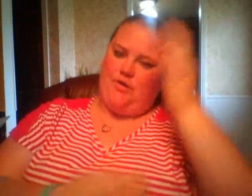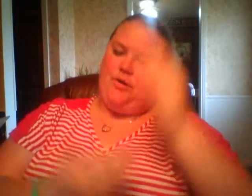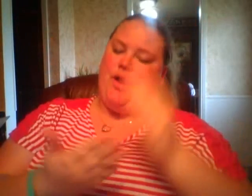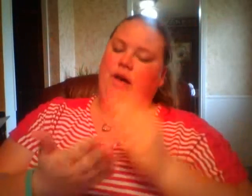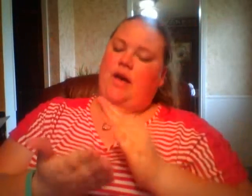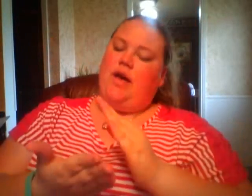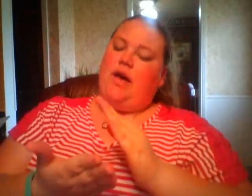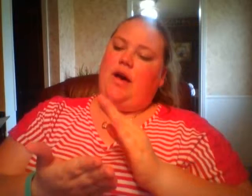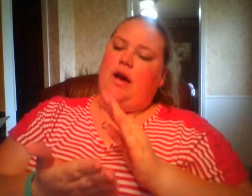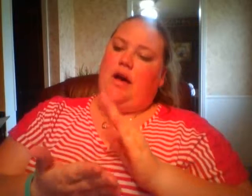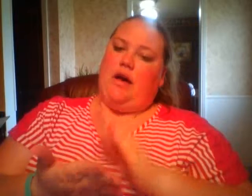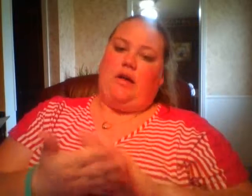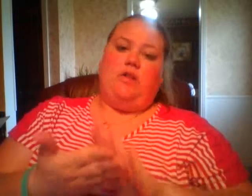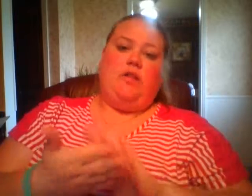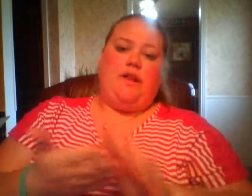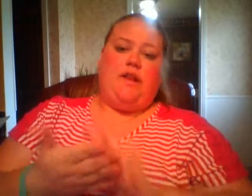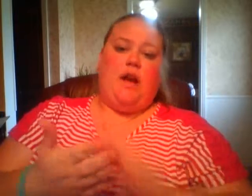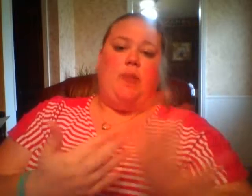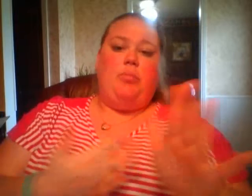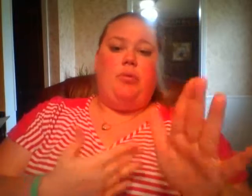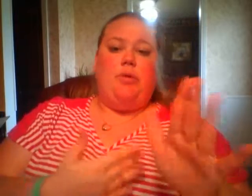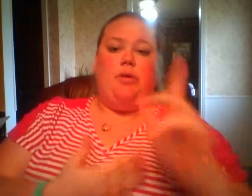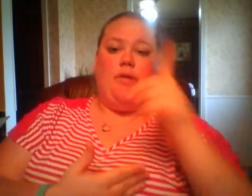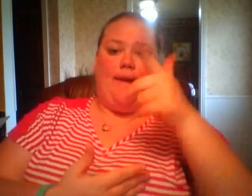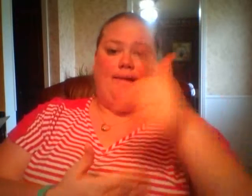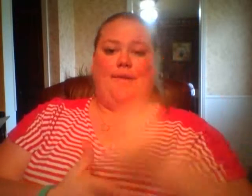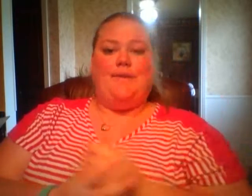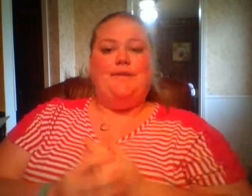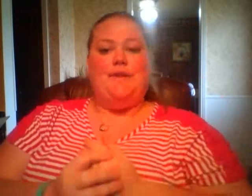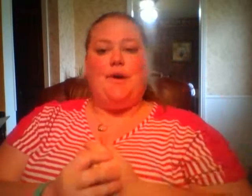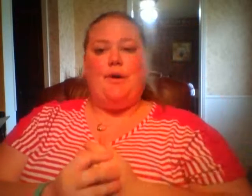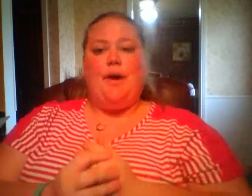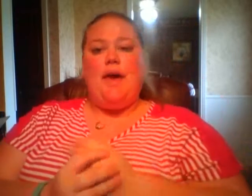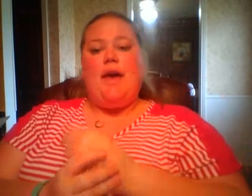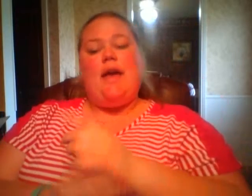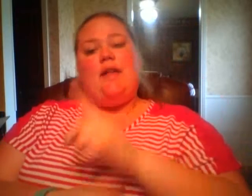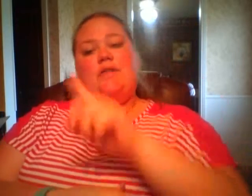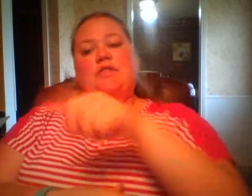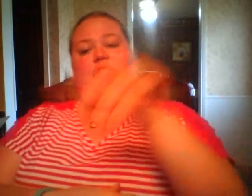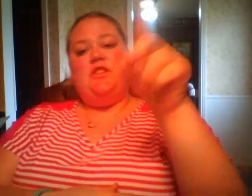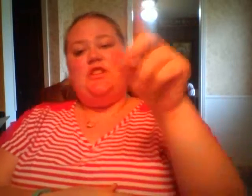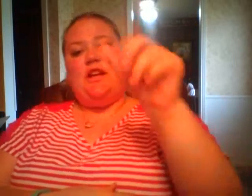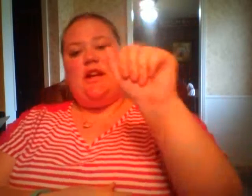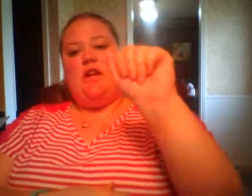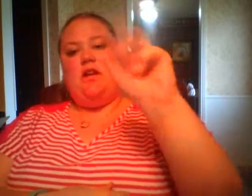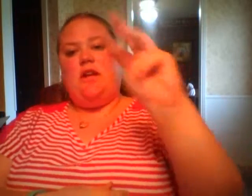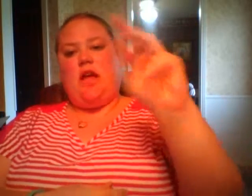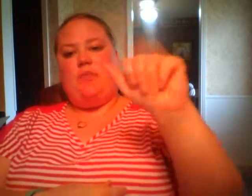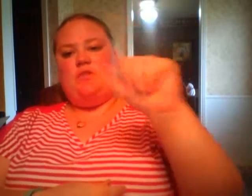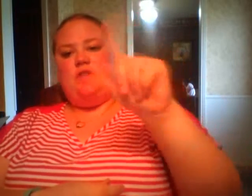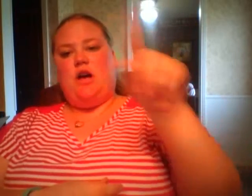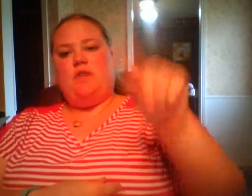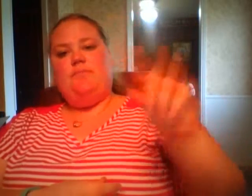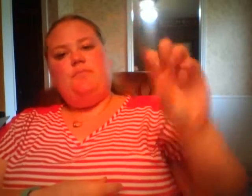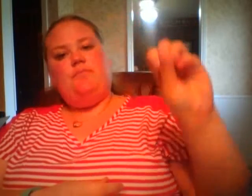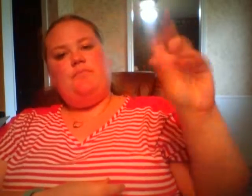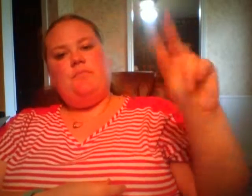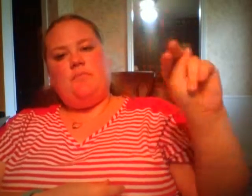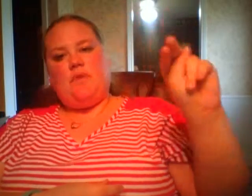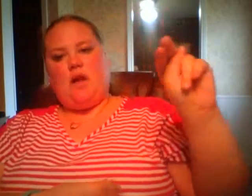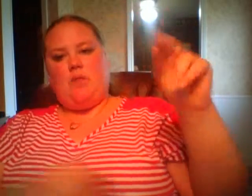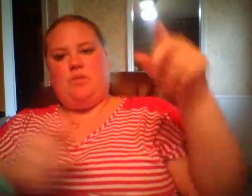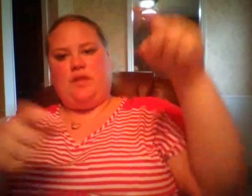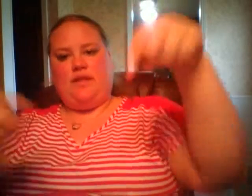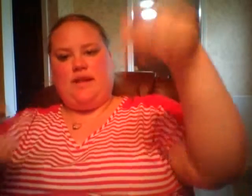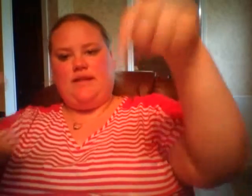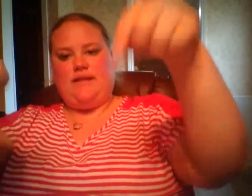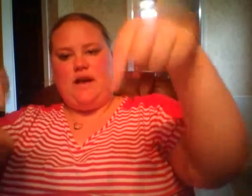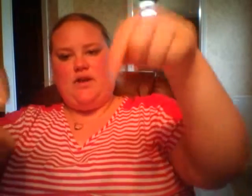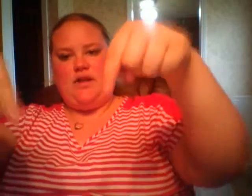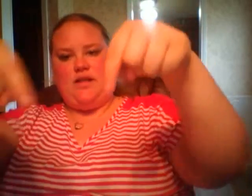to clean up later. So anyways, you can check it out on Amazon. I'll put the link down in